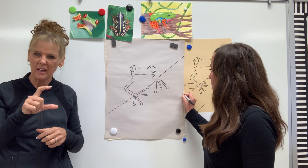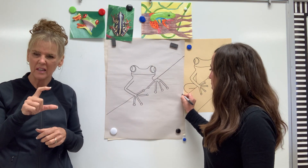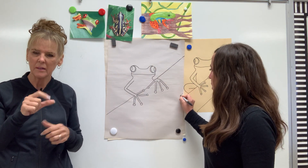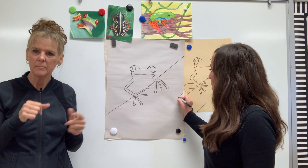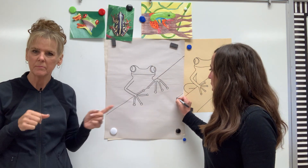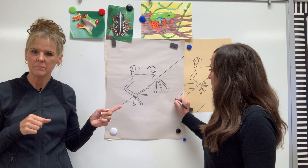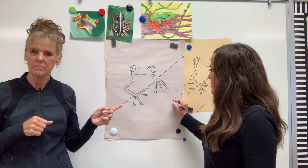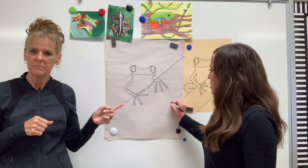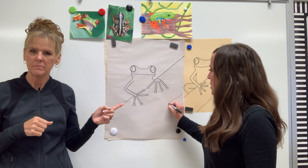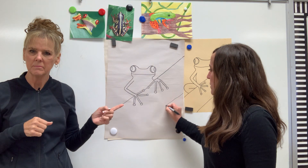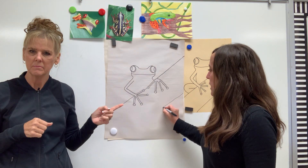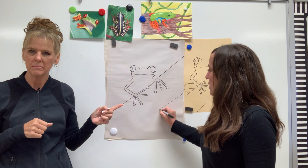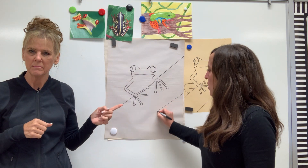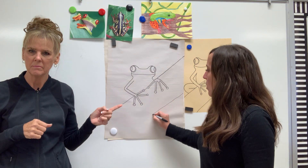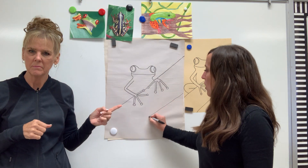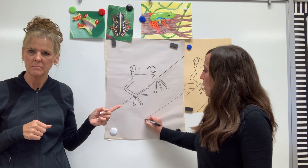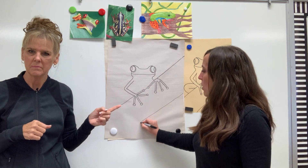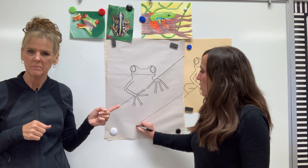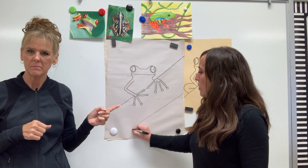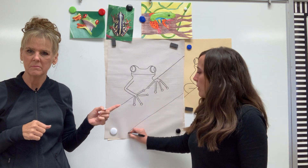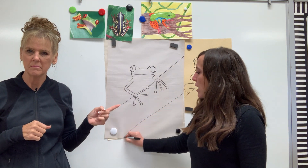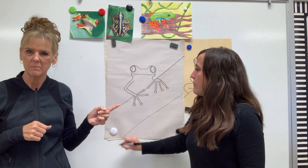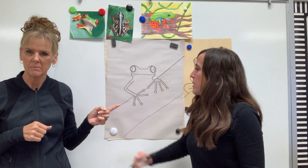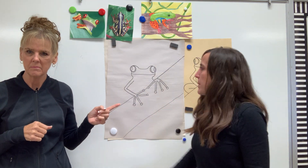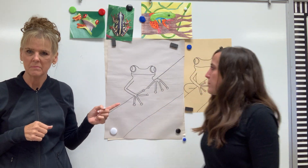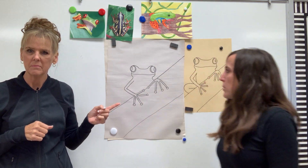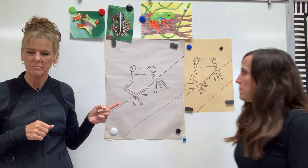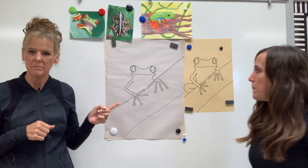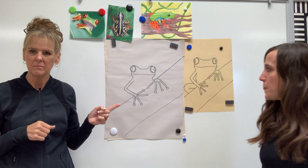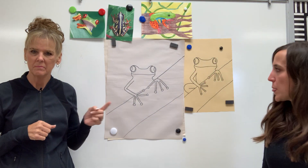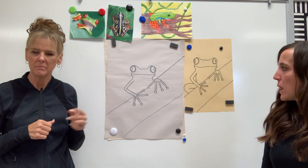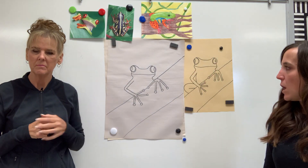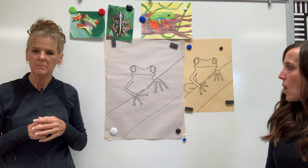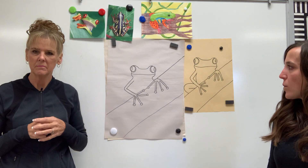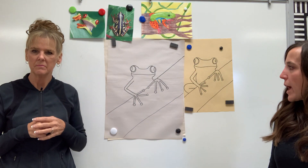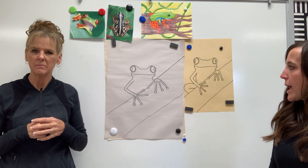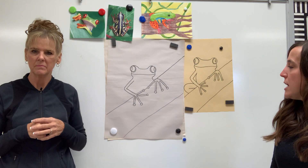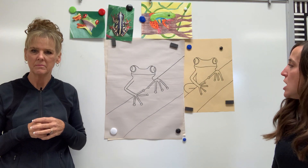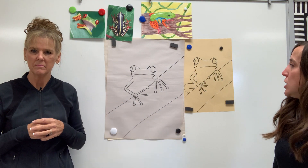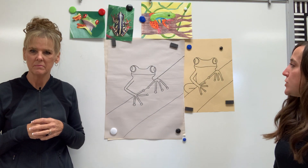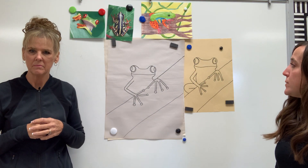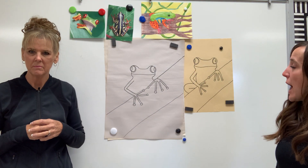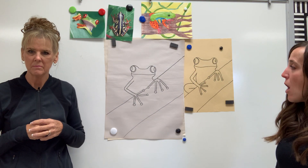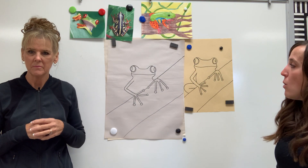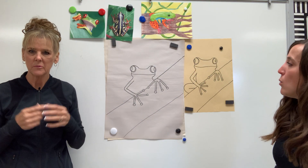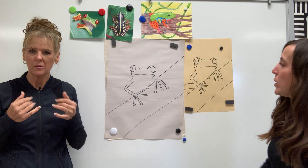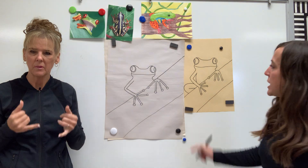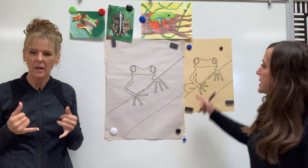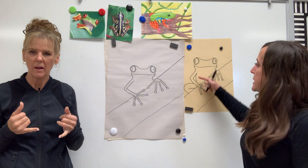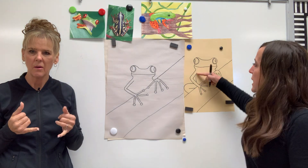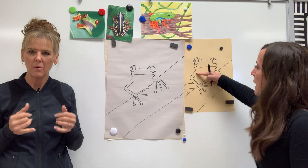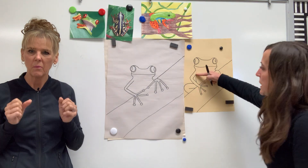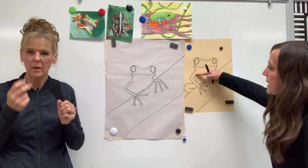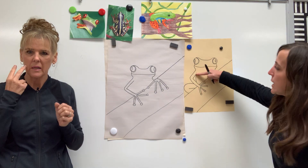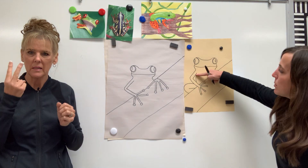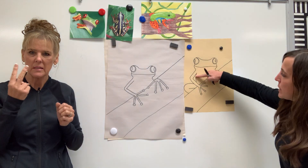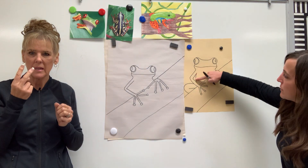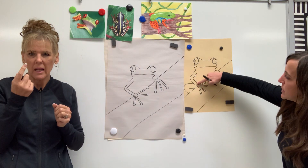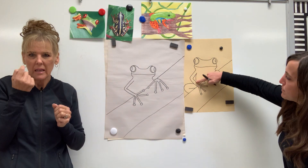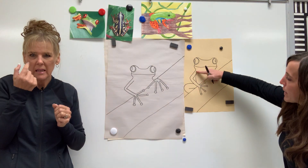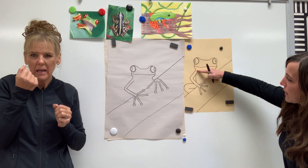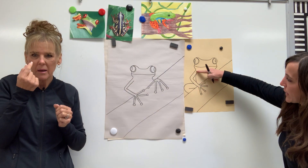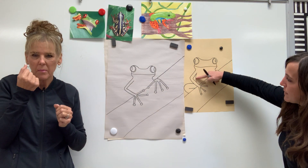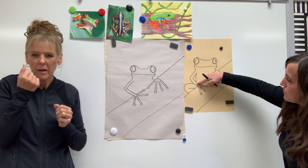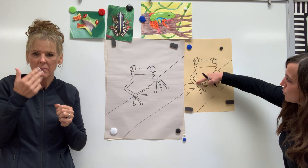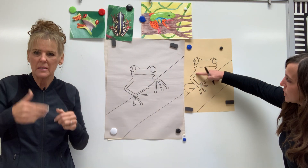down here. I'm just gonna make it all the way off my paper. Okay, so now we can see a little bit